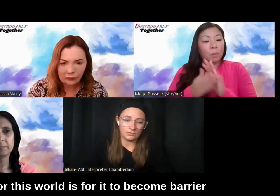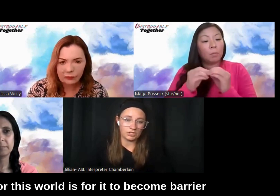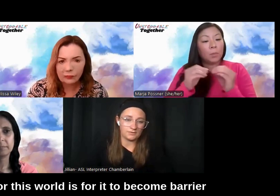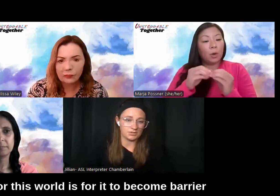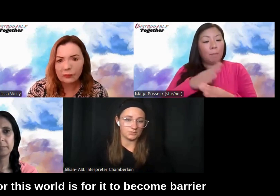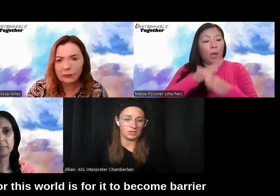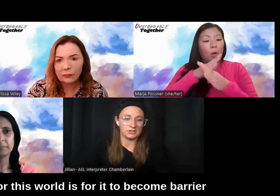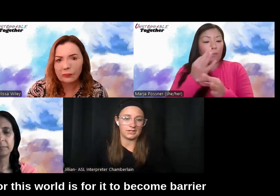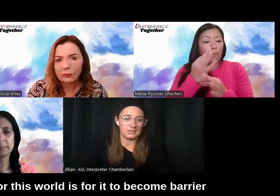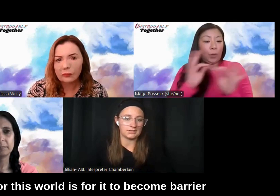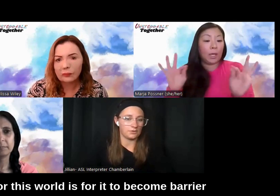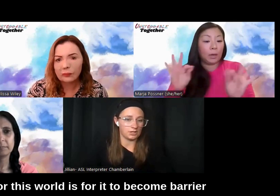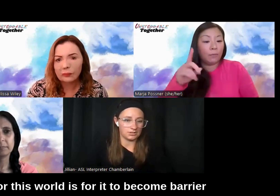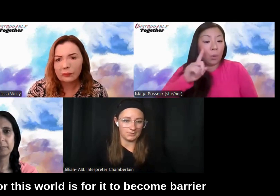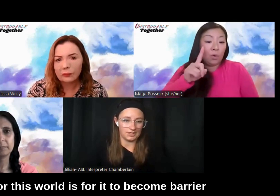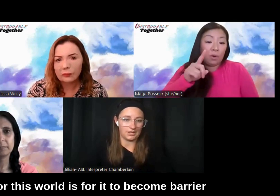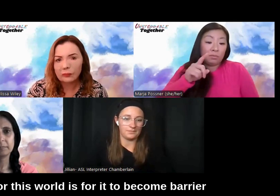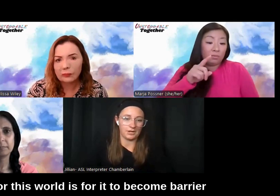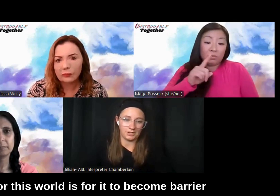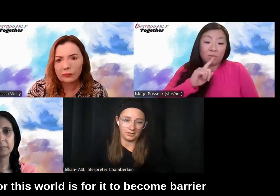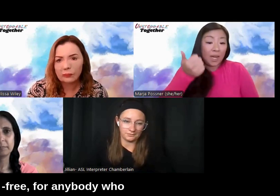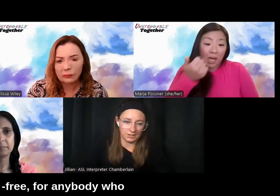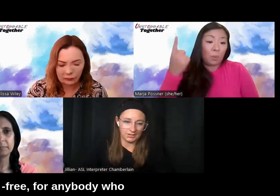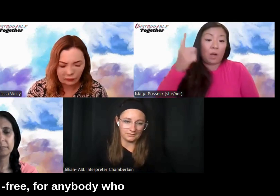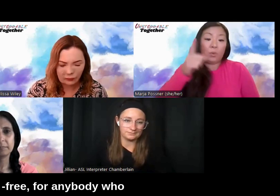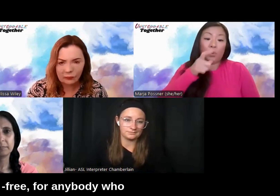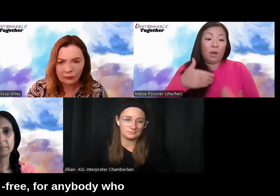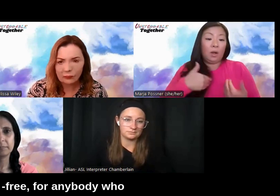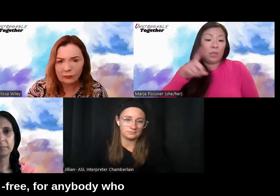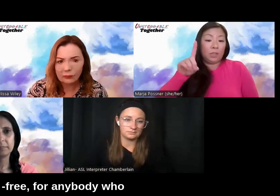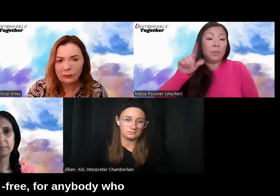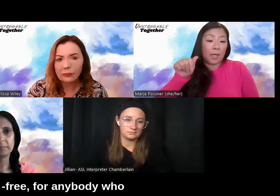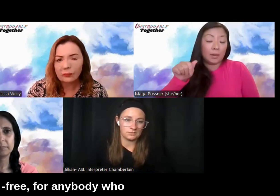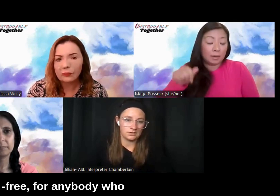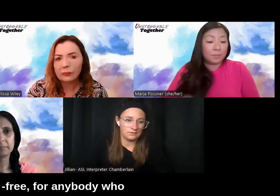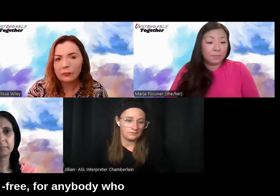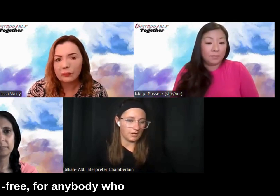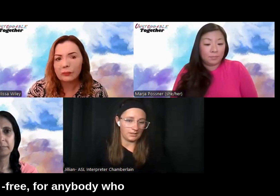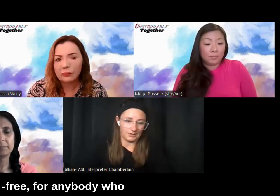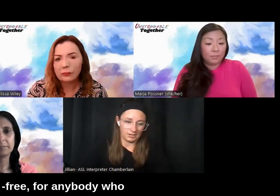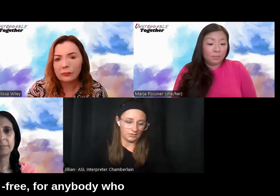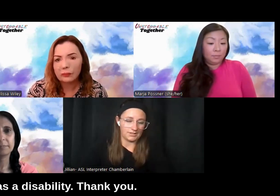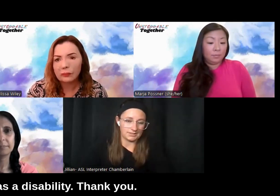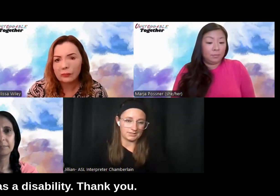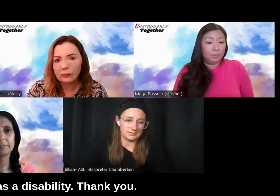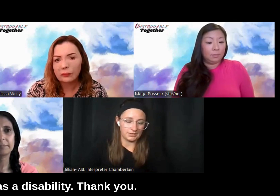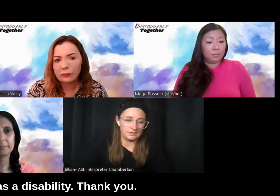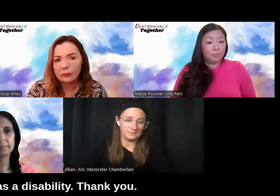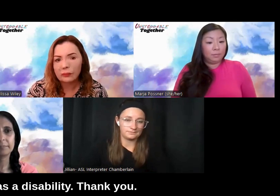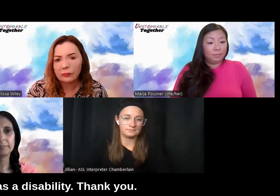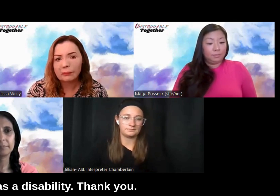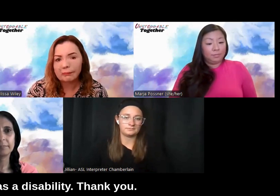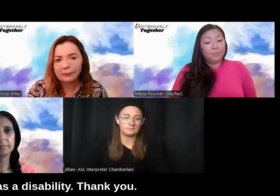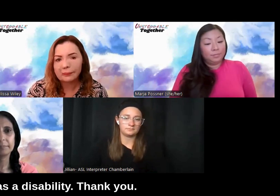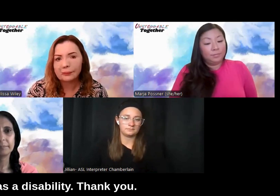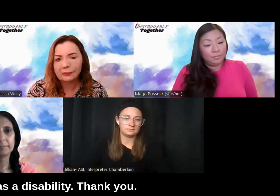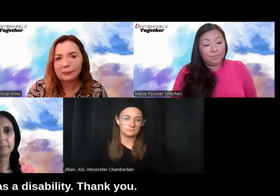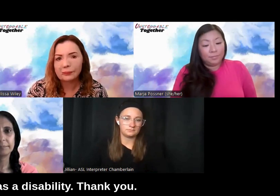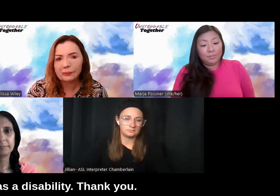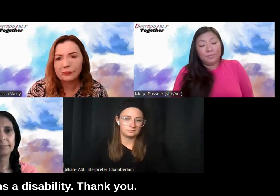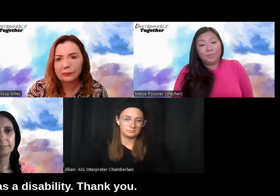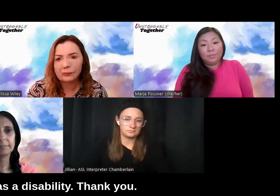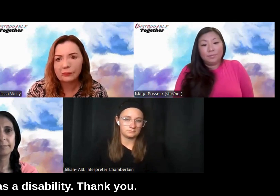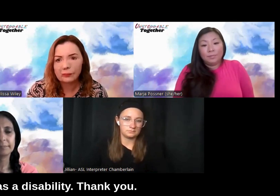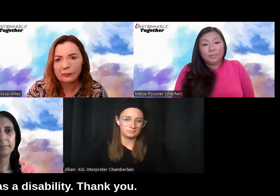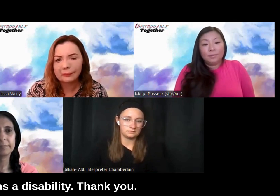My biggest wish for this world is for it to become barrier-free for anybody who has a disability.